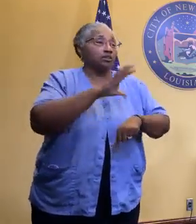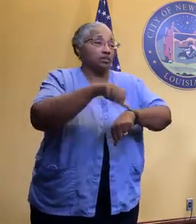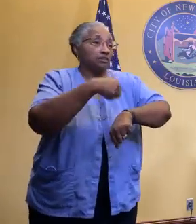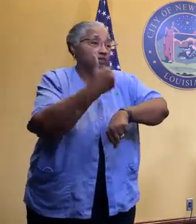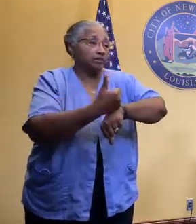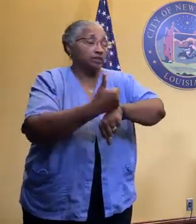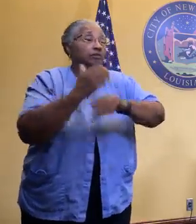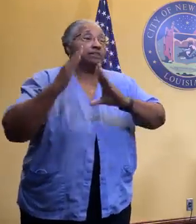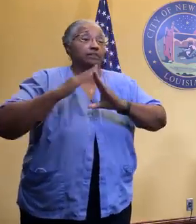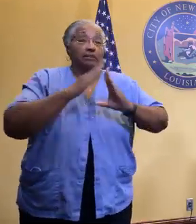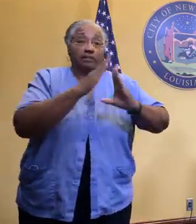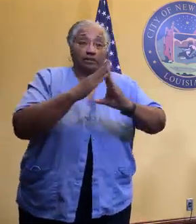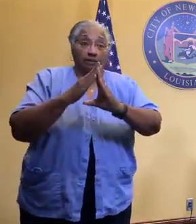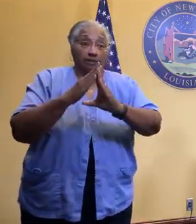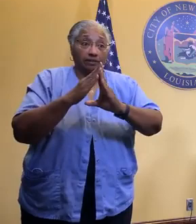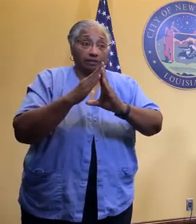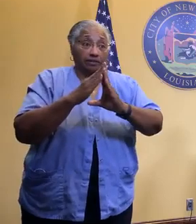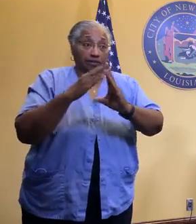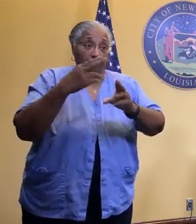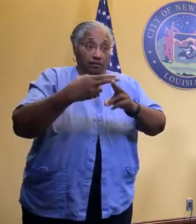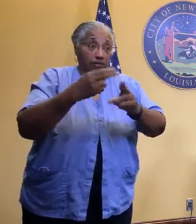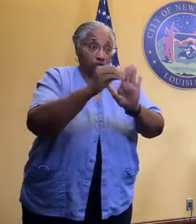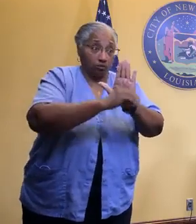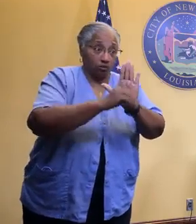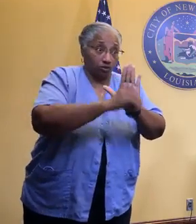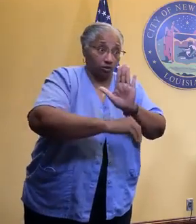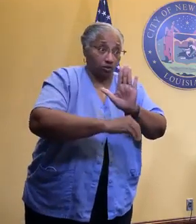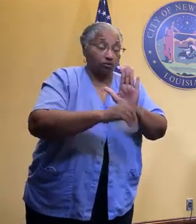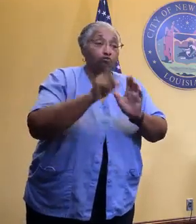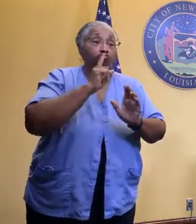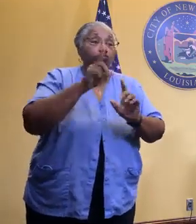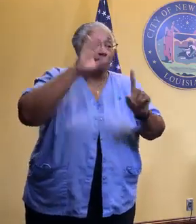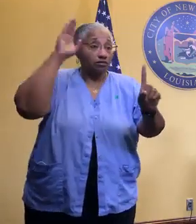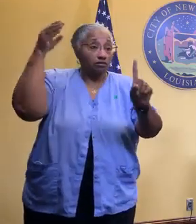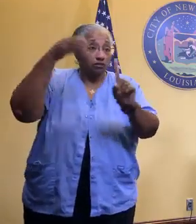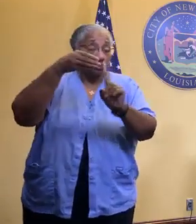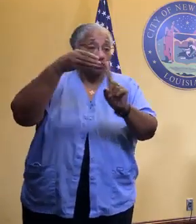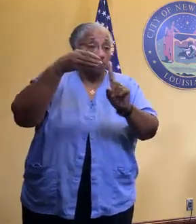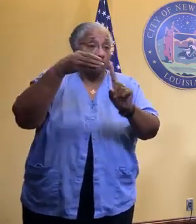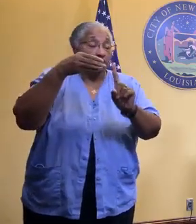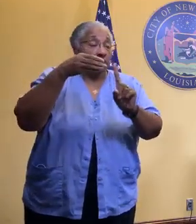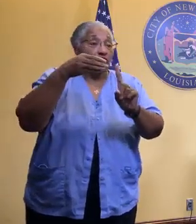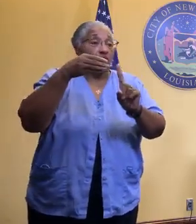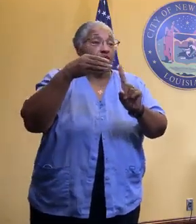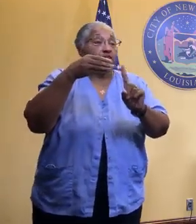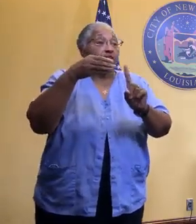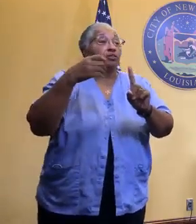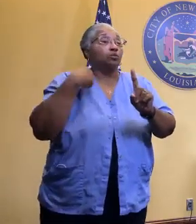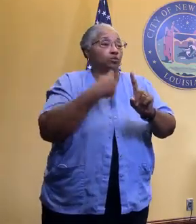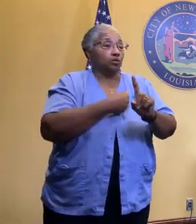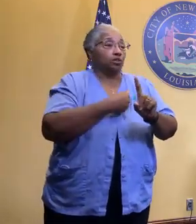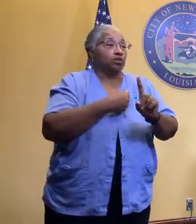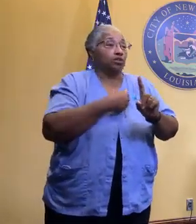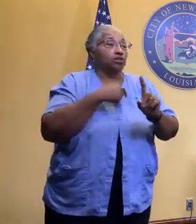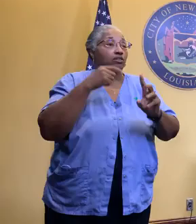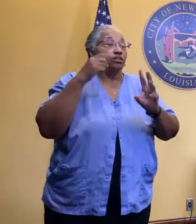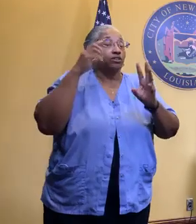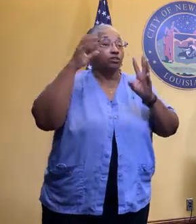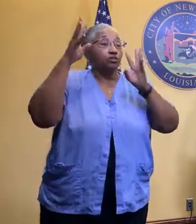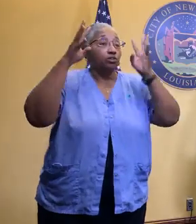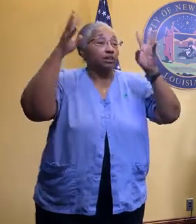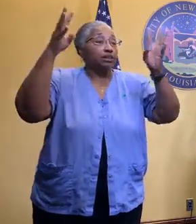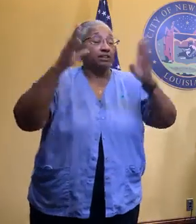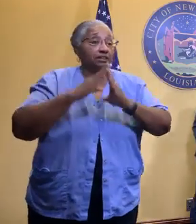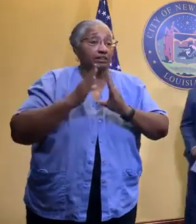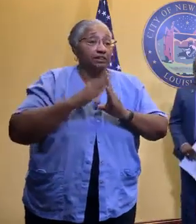of New Orleans, that truly puts the interests of children first, we create a city that cares for all of